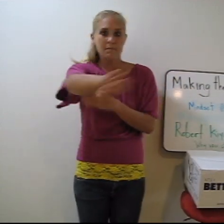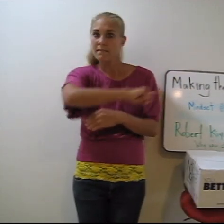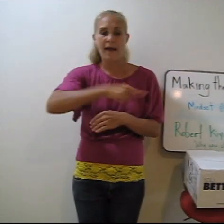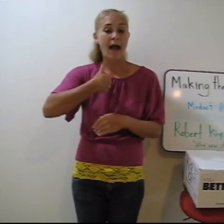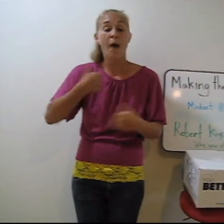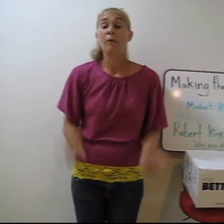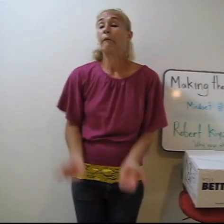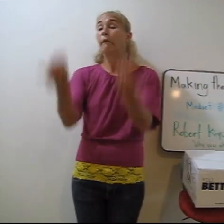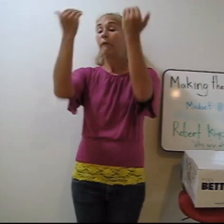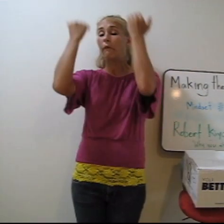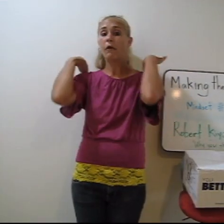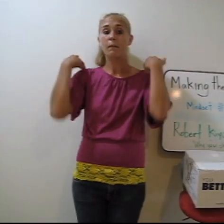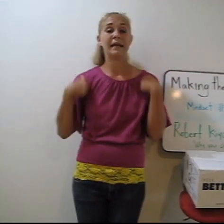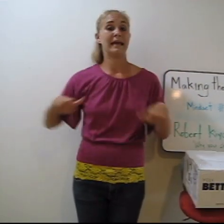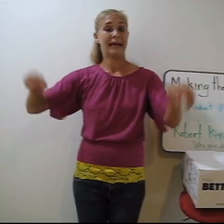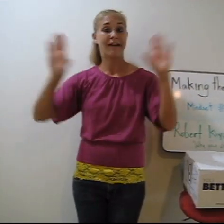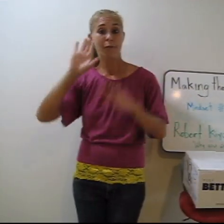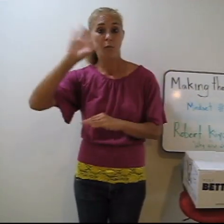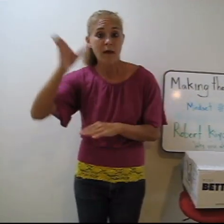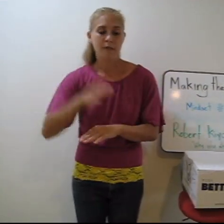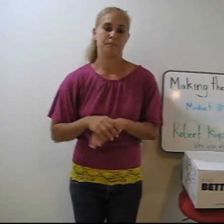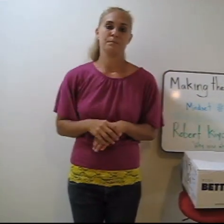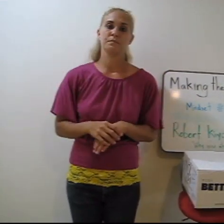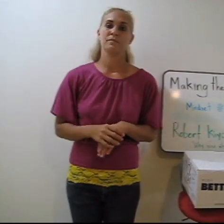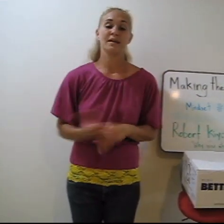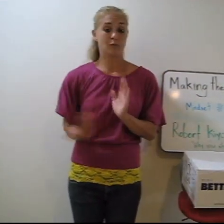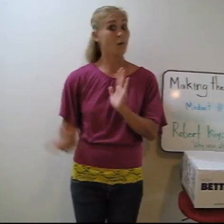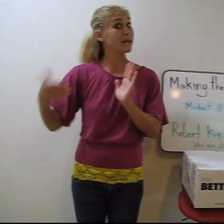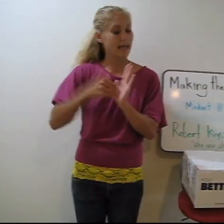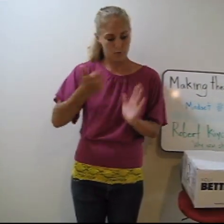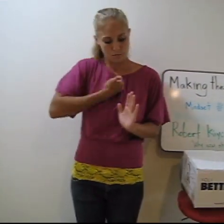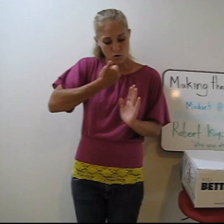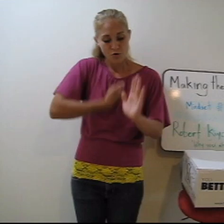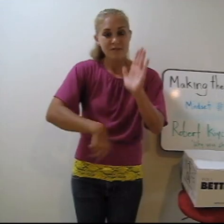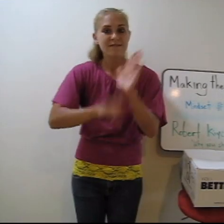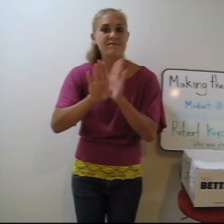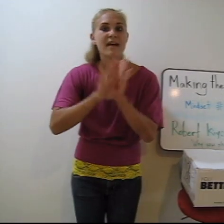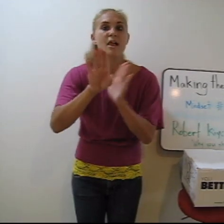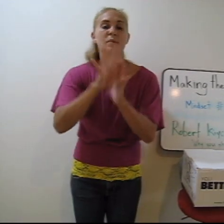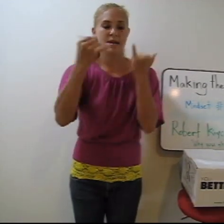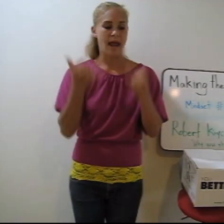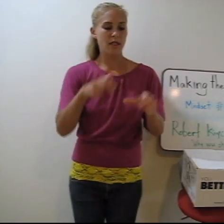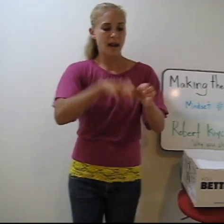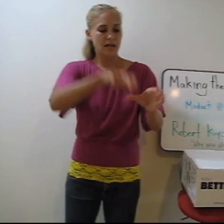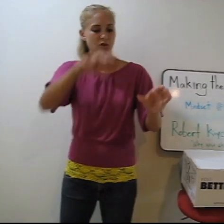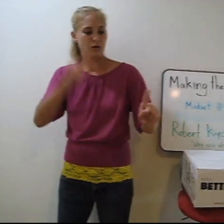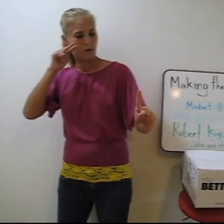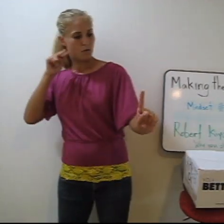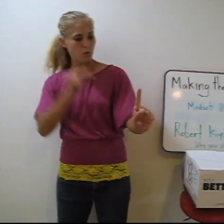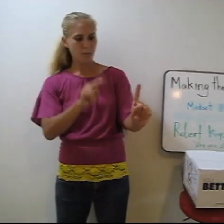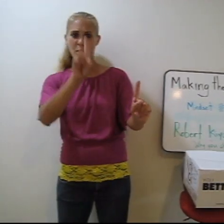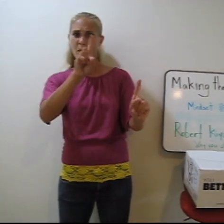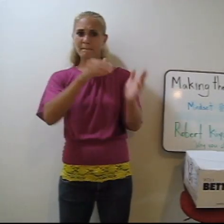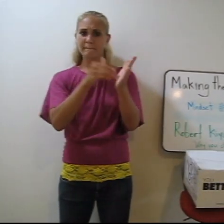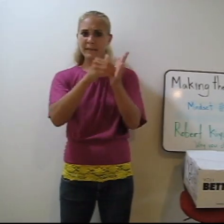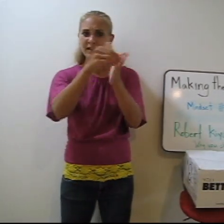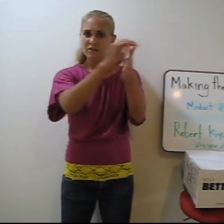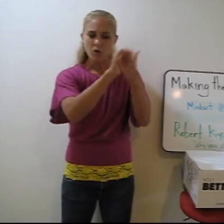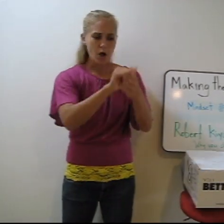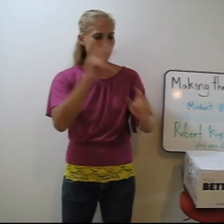me. So, again, it was personal development. Now that I got bigger than $1 million, that was great. And now it's on to hundreds